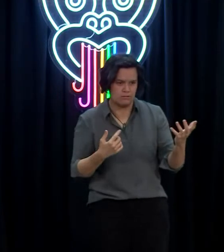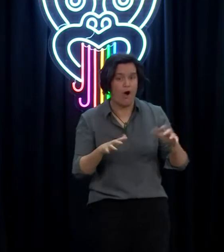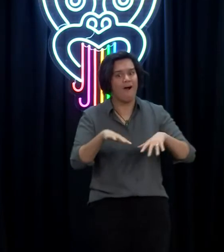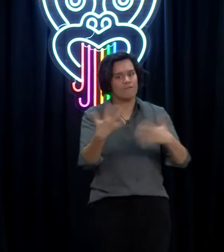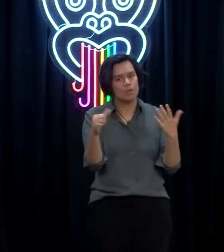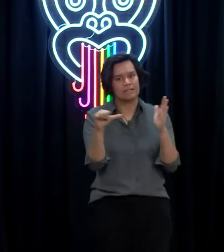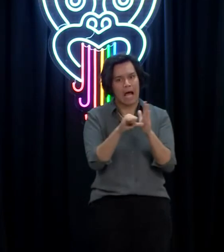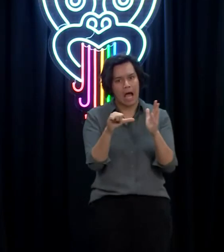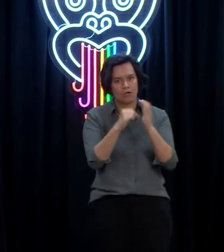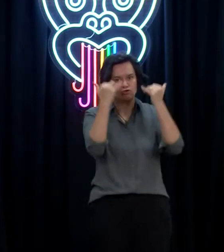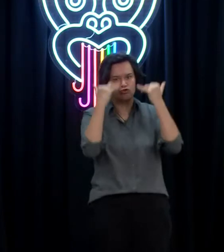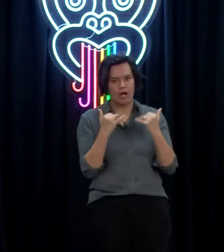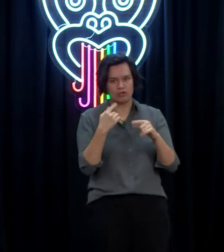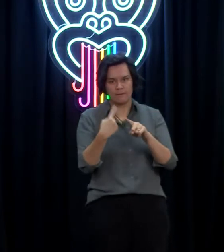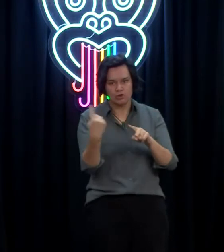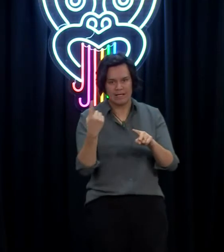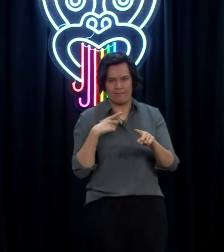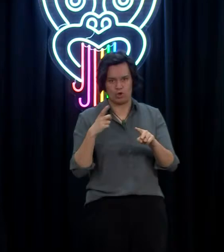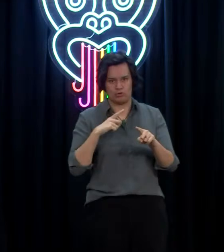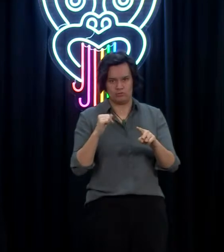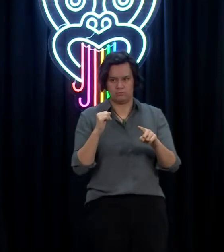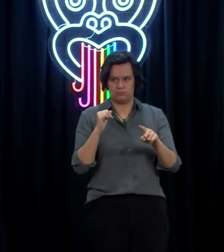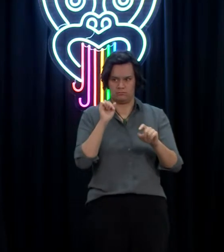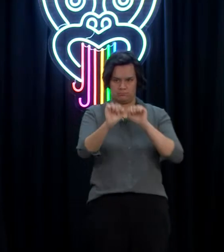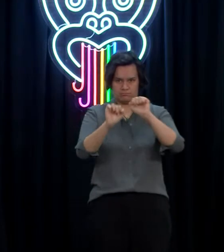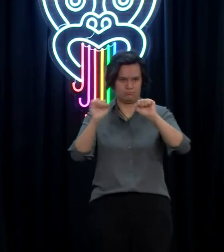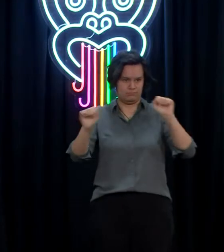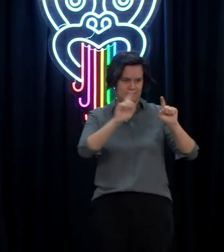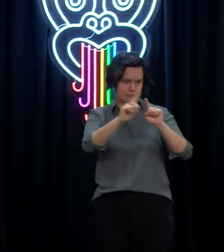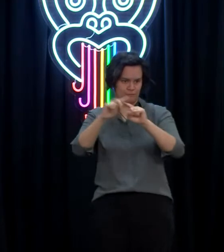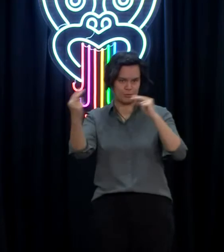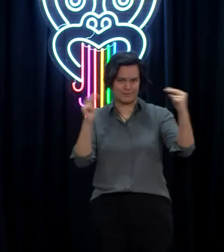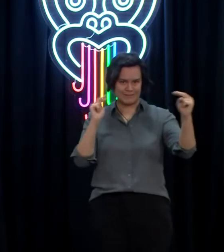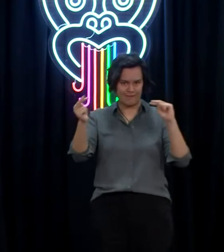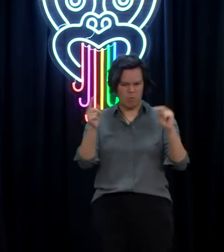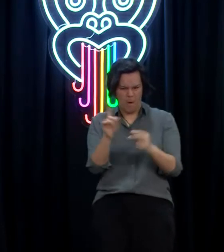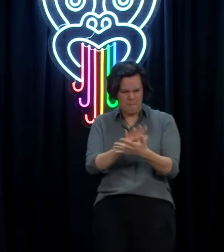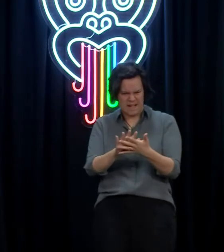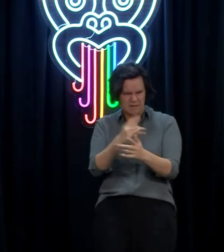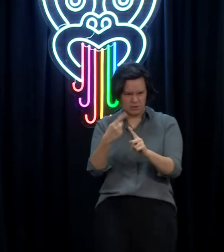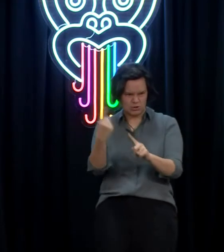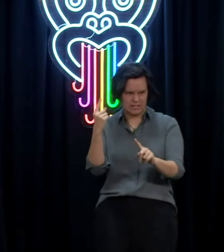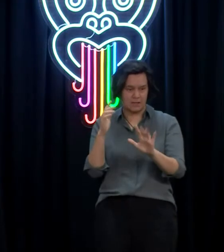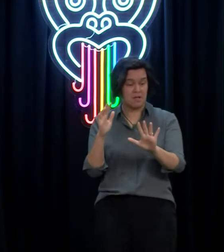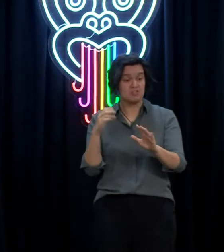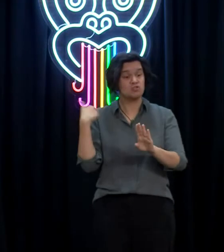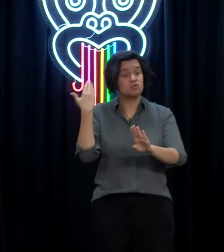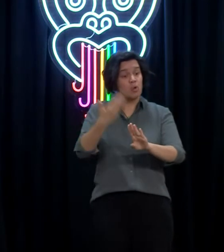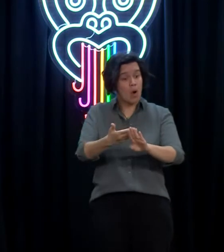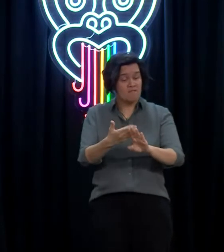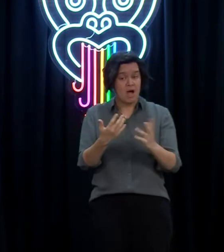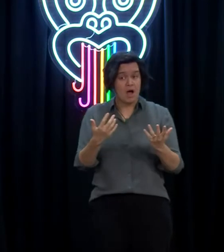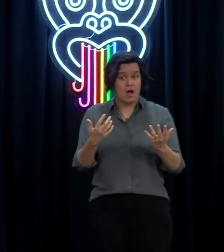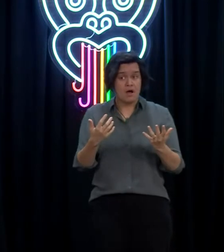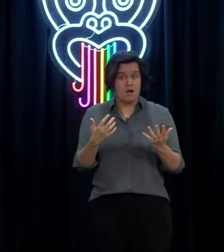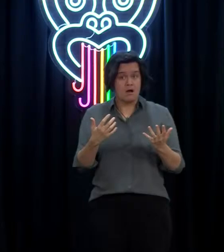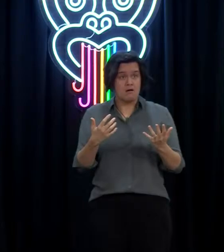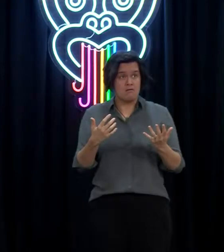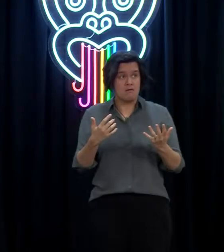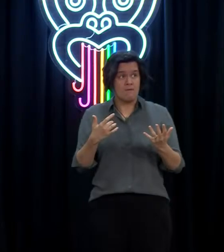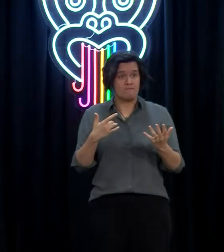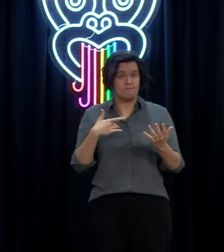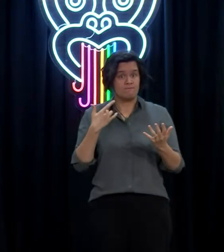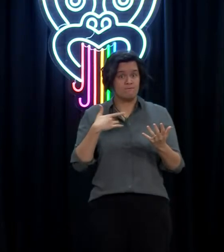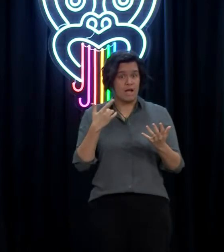own versions of an emergency. But I don't believe I haven't heard any examples of people feeling that they fall just a